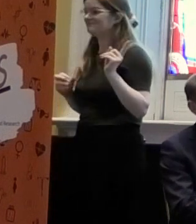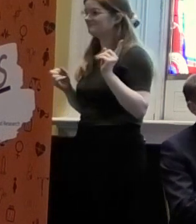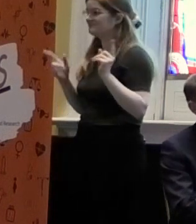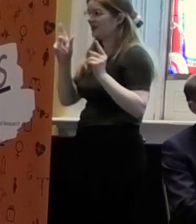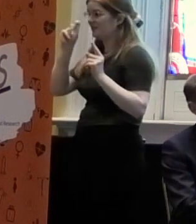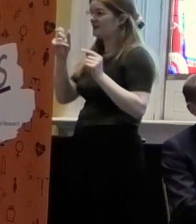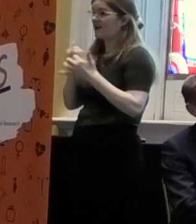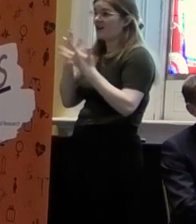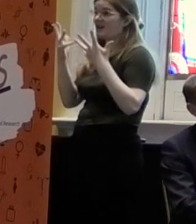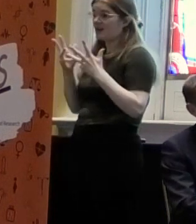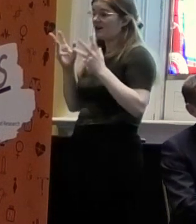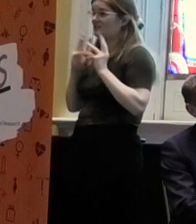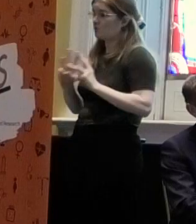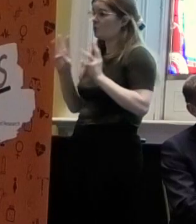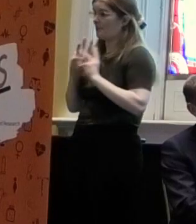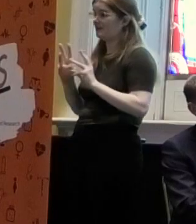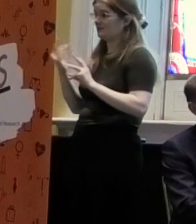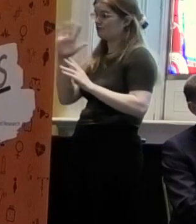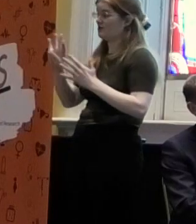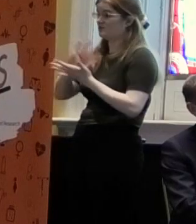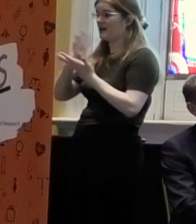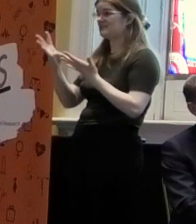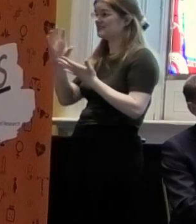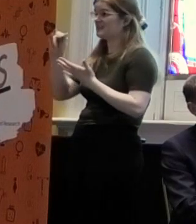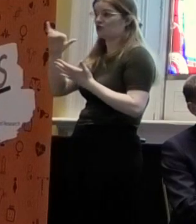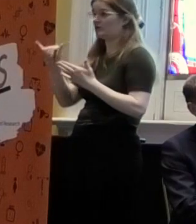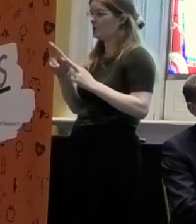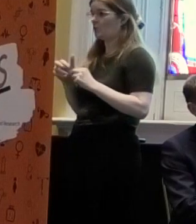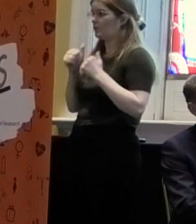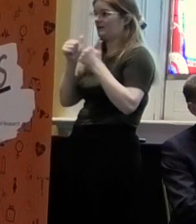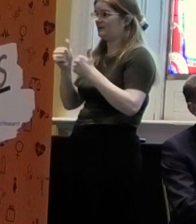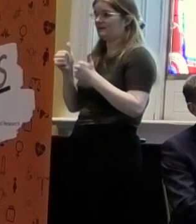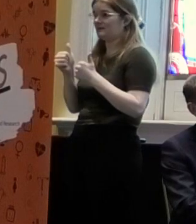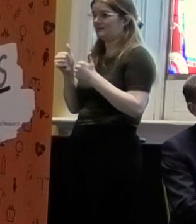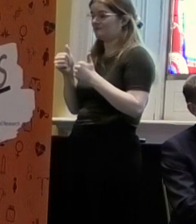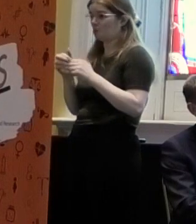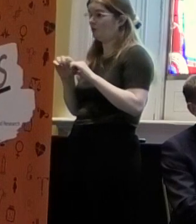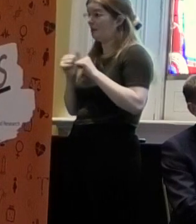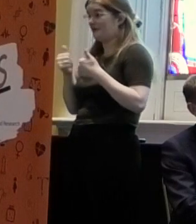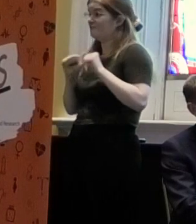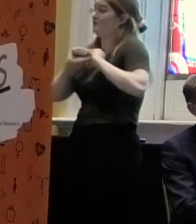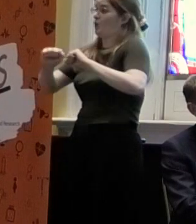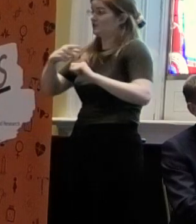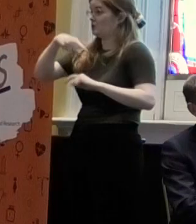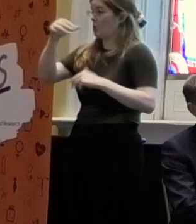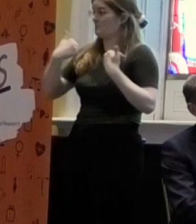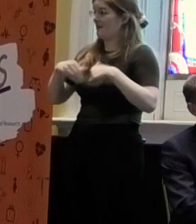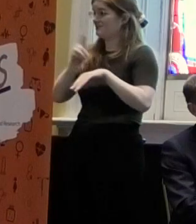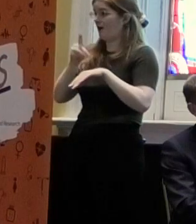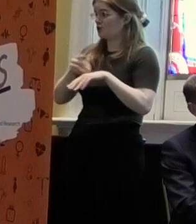of women, into the 18th and 19th century, they weren't going to male medical. They couldn't afford to go to a male medical practitioner when they